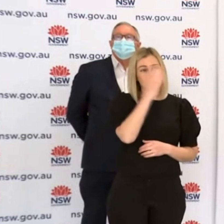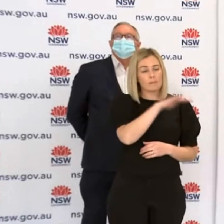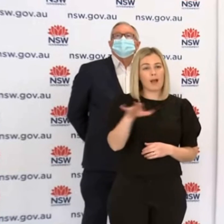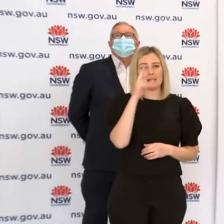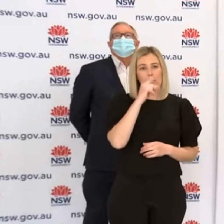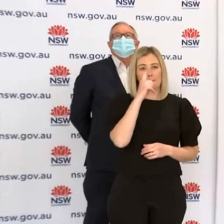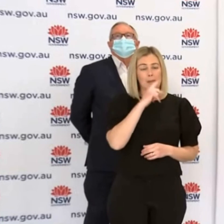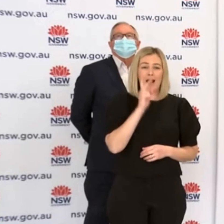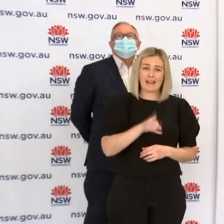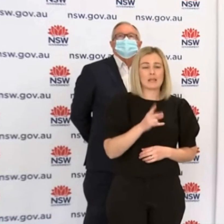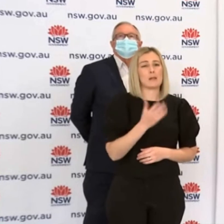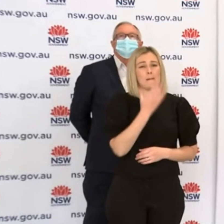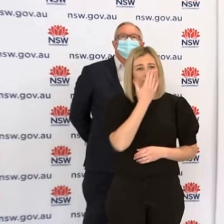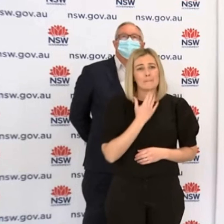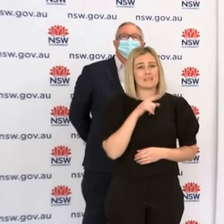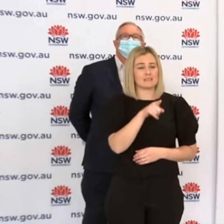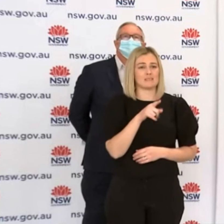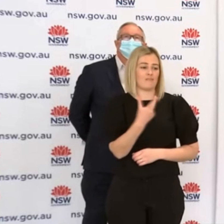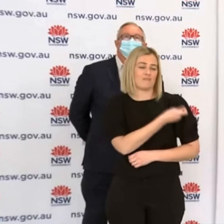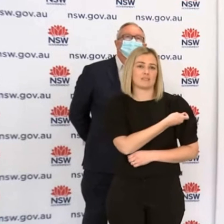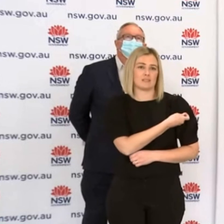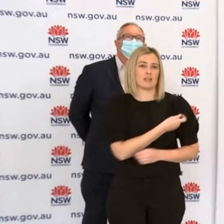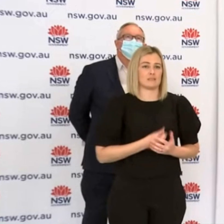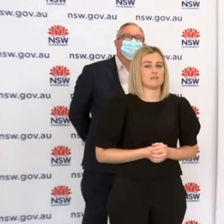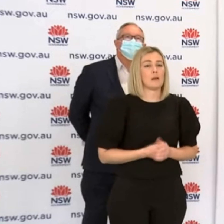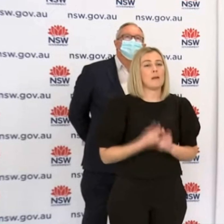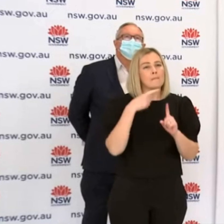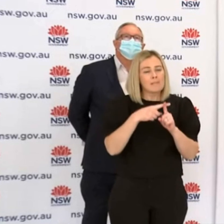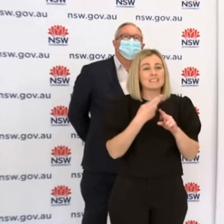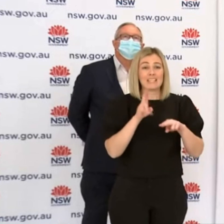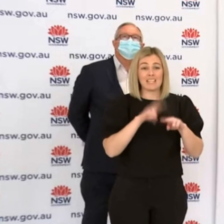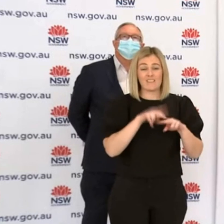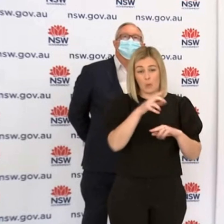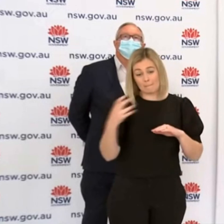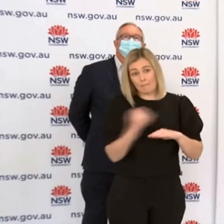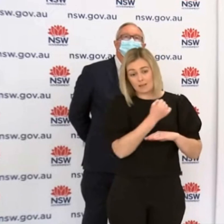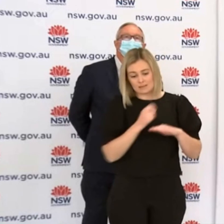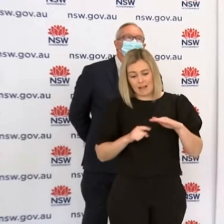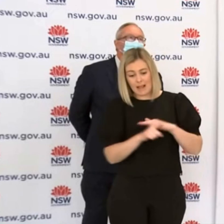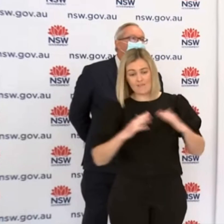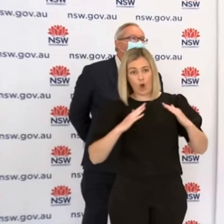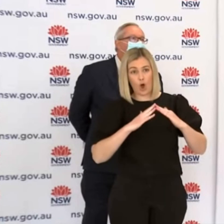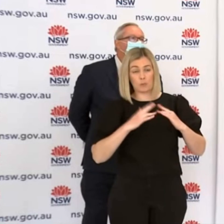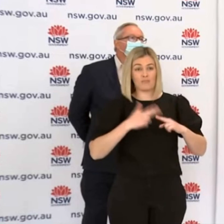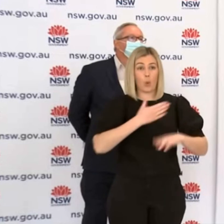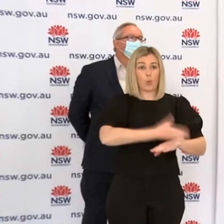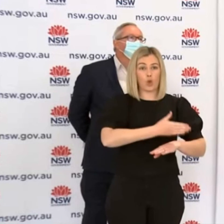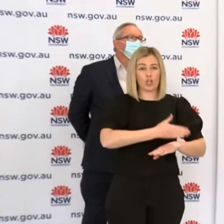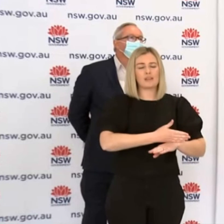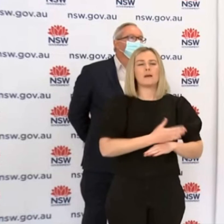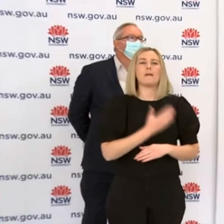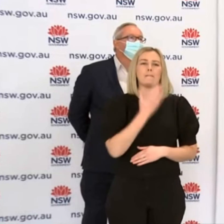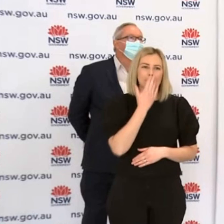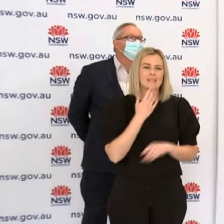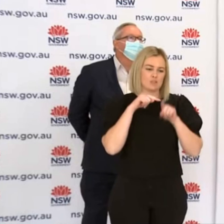really important, as well as that message about when you do have to go out because you're an essential worker, make sure that you're following those